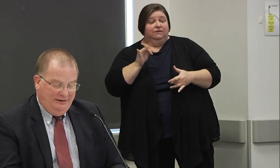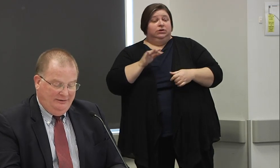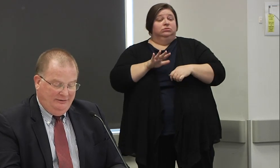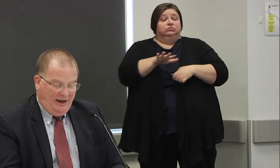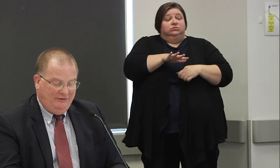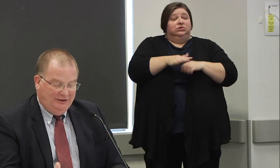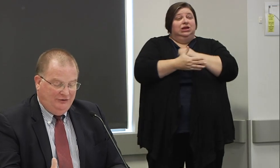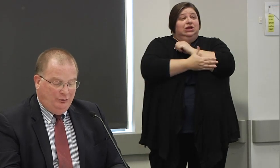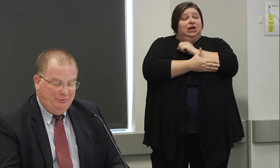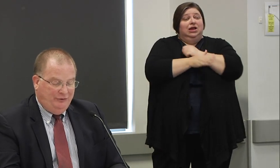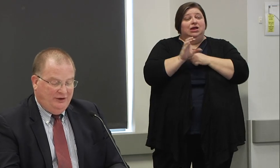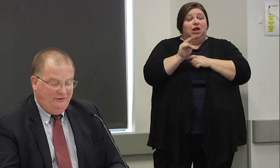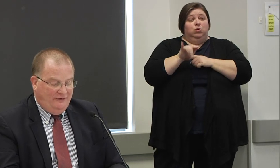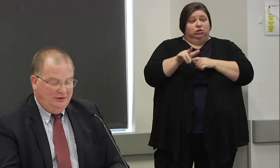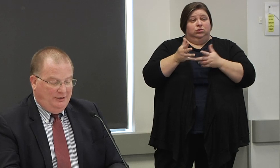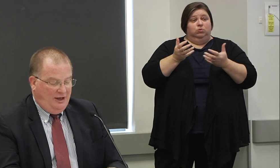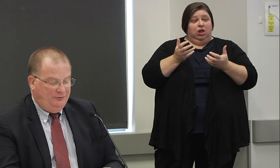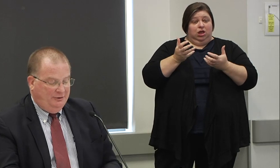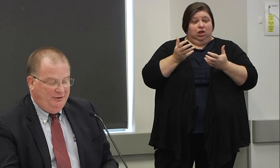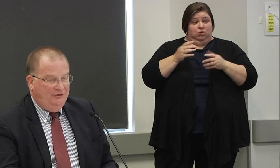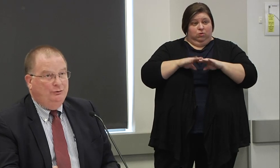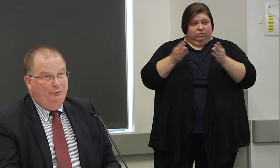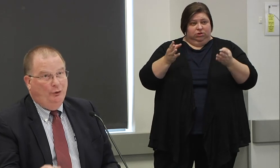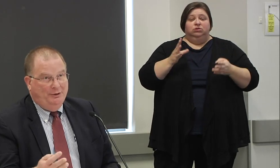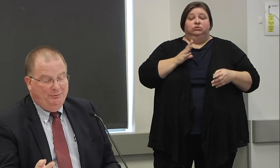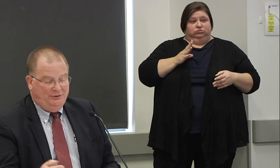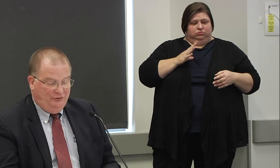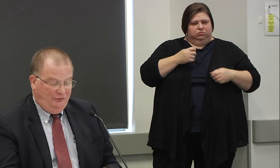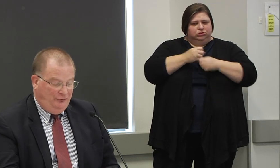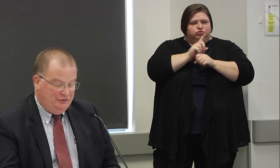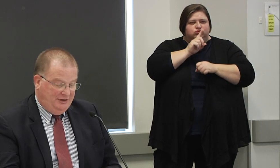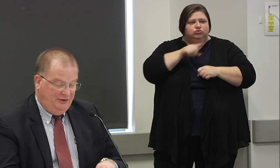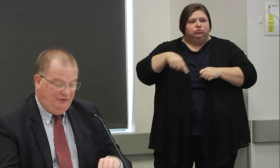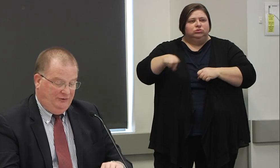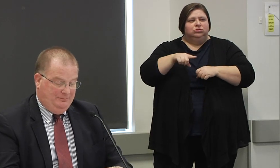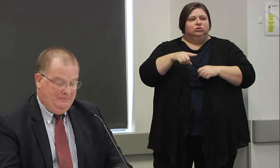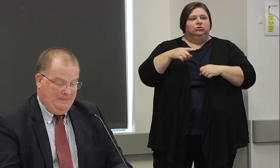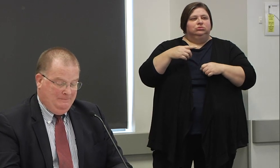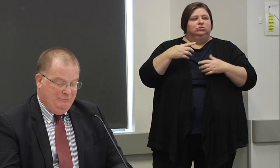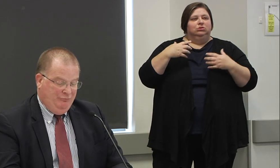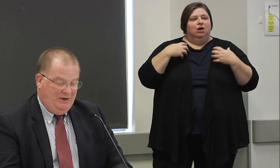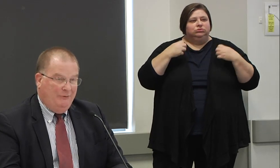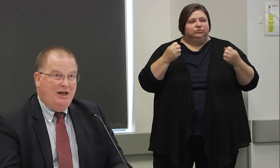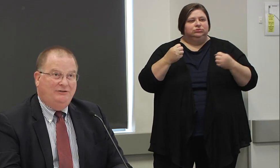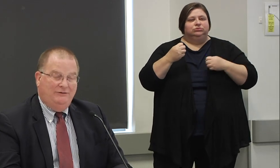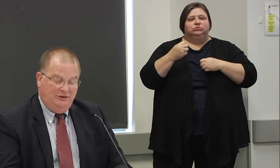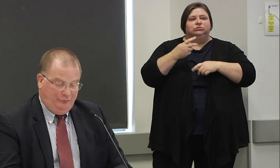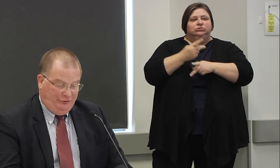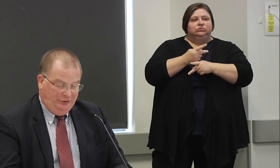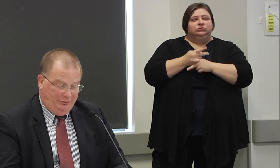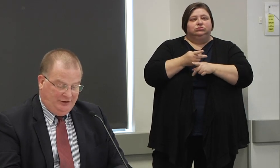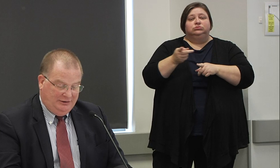to having at least 20% of available hospital beds to absorb any potential surge in cases. And we have to have enough